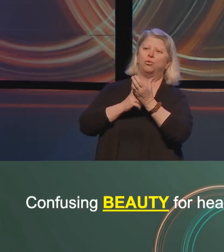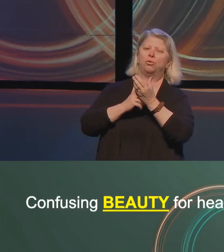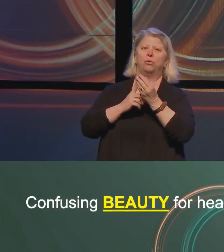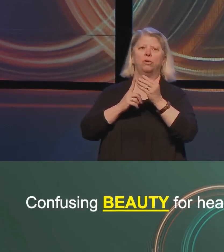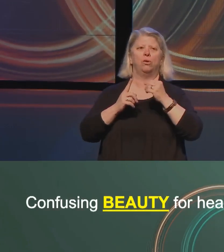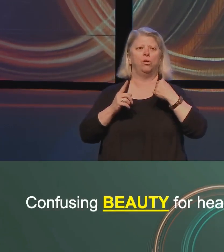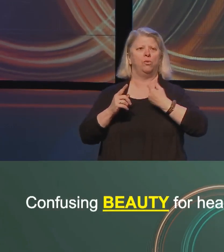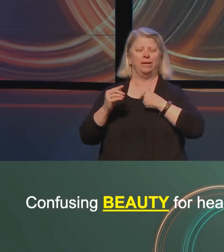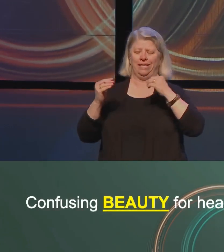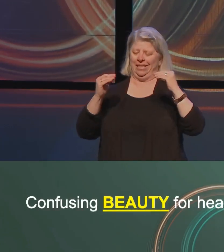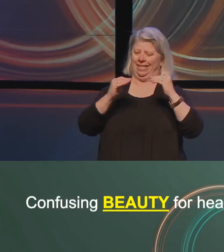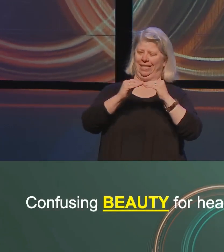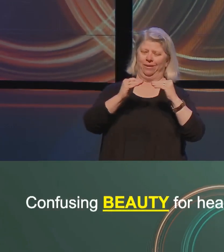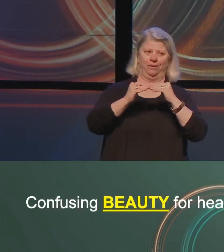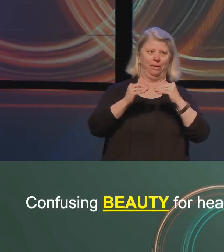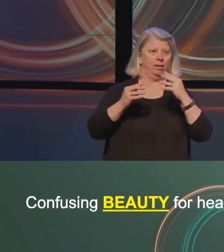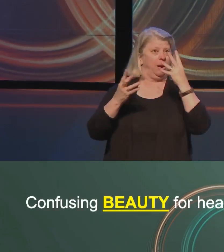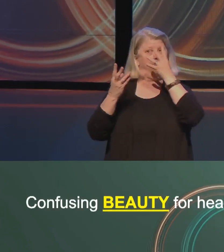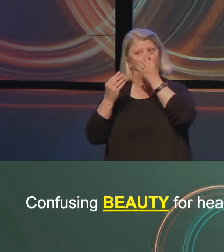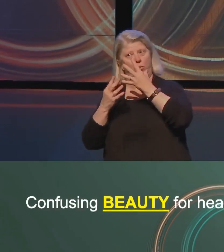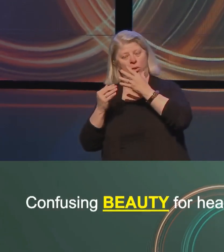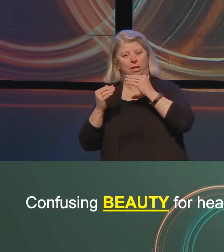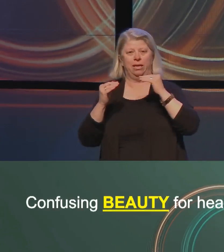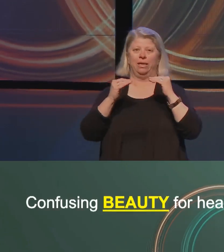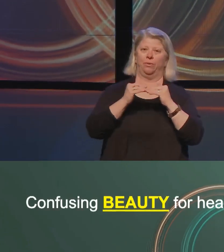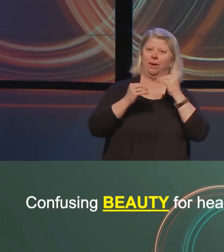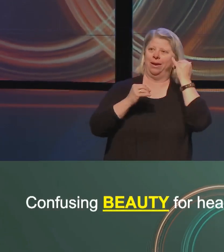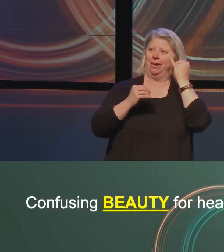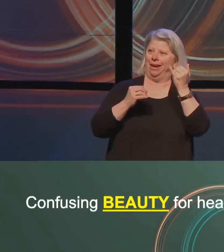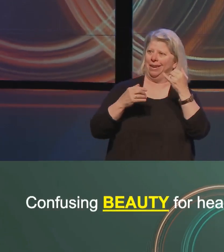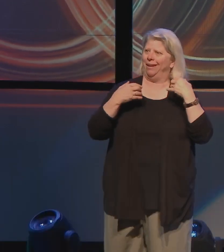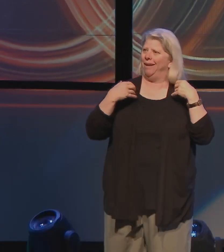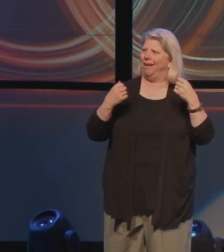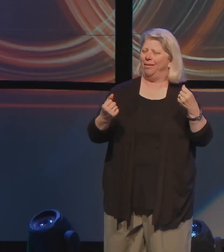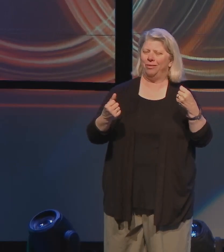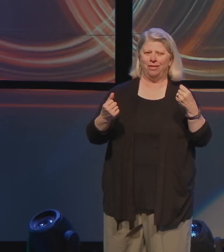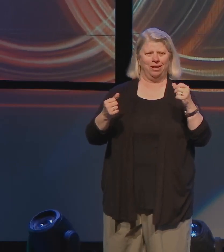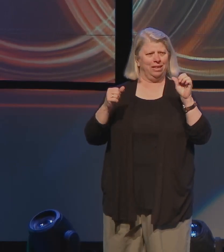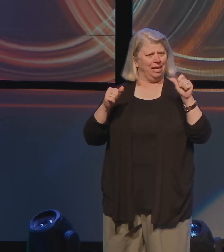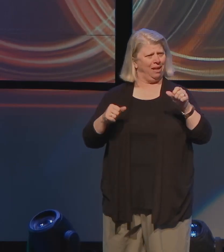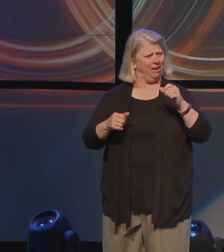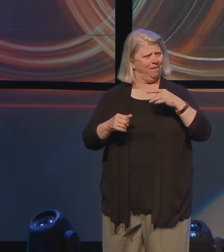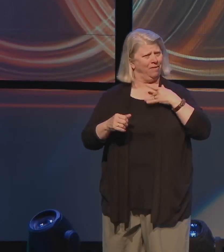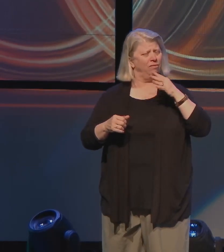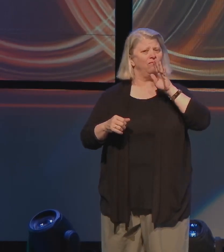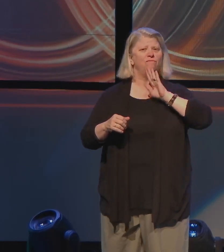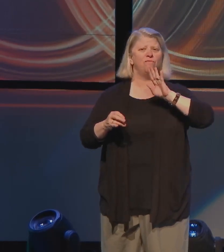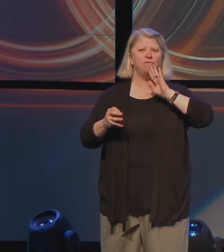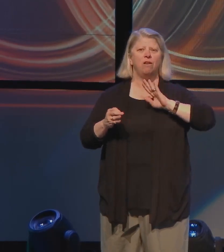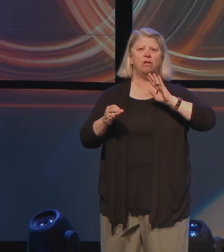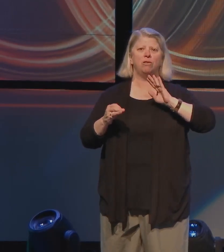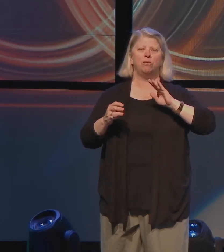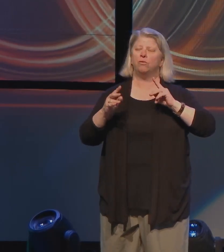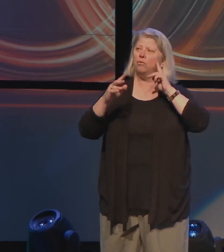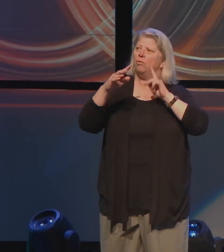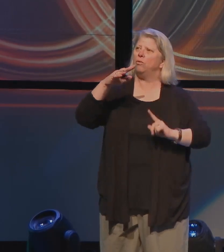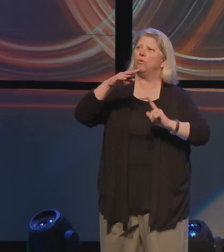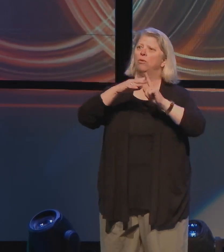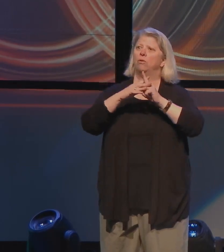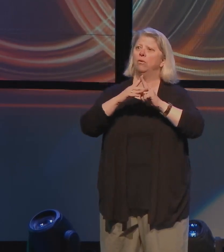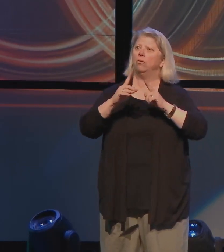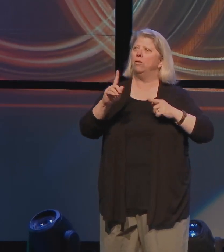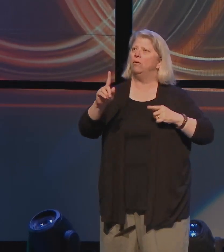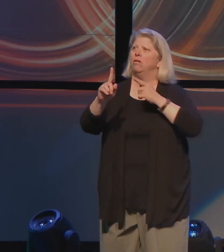we will equate beauty with the idea of positive health. And that can be very frustrating because all of a sudden we find ourselves chasing